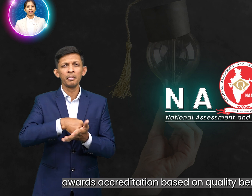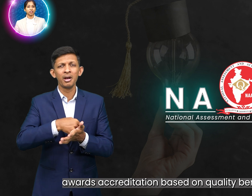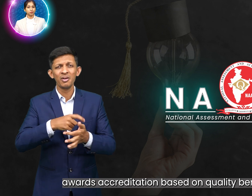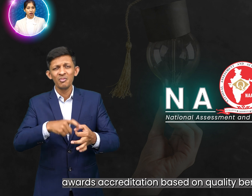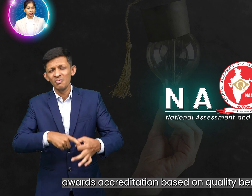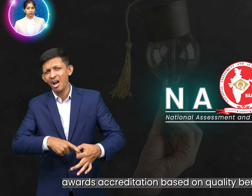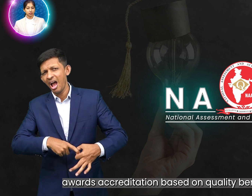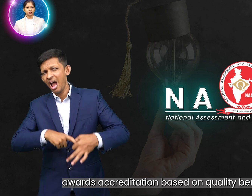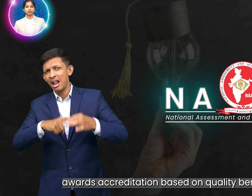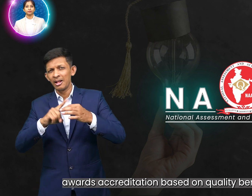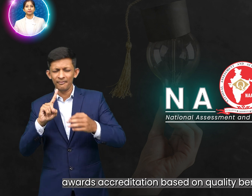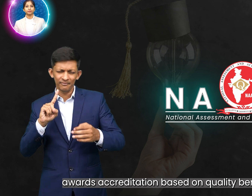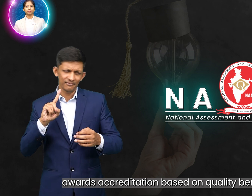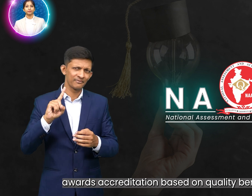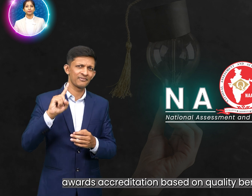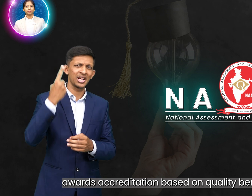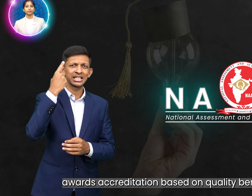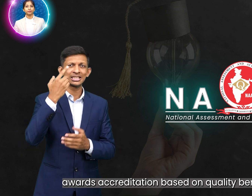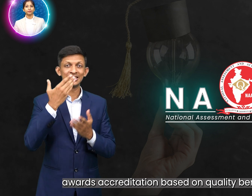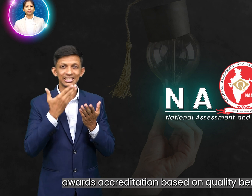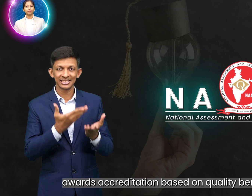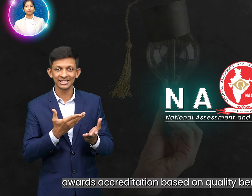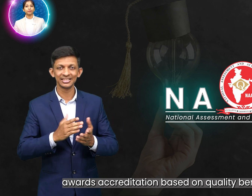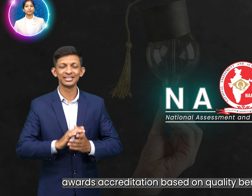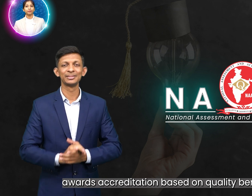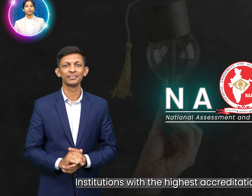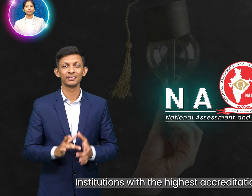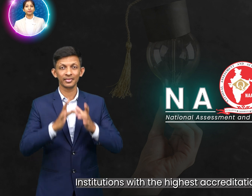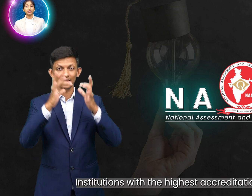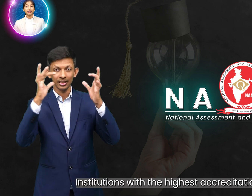quality benchmarks.